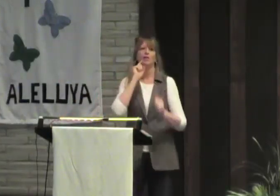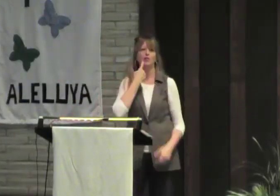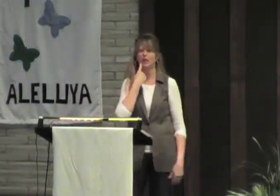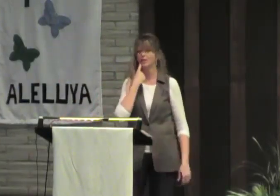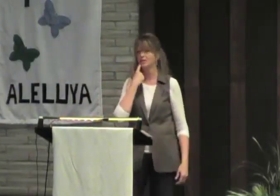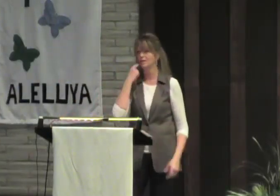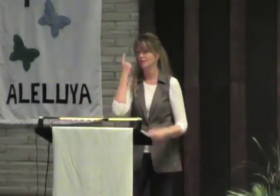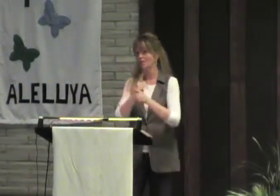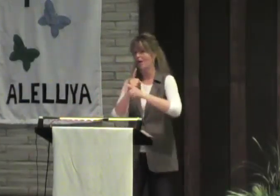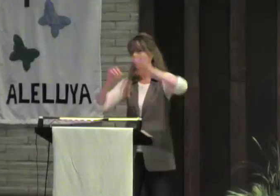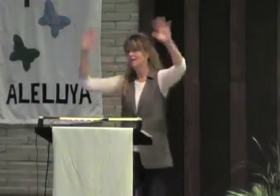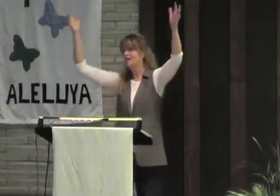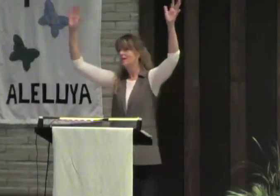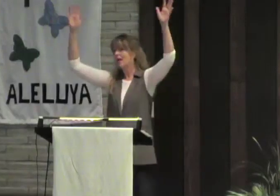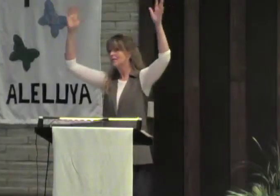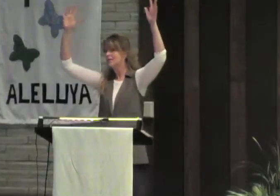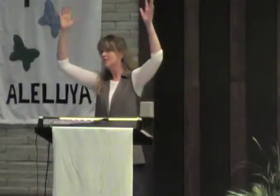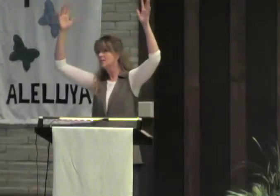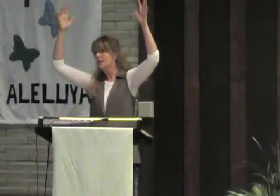a problem with jealousy, right? Yes?